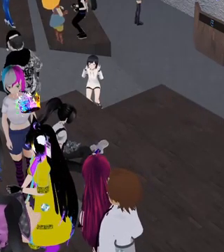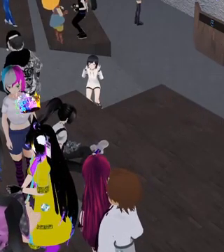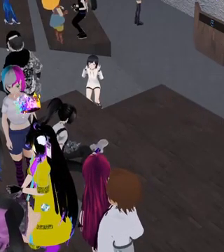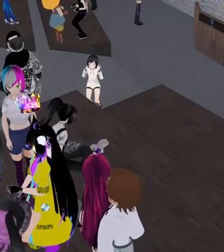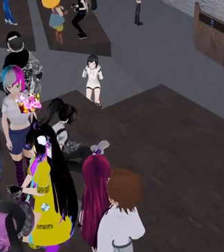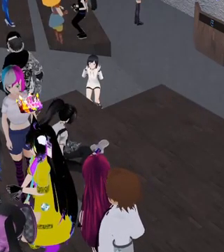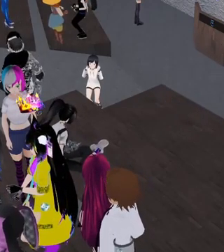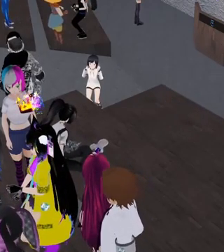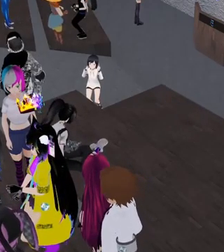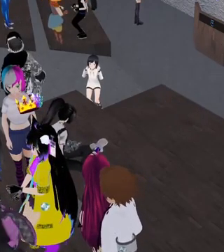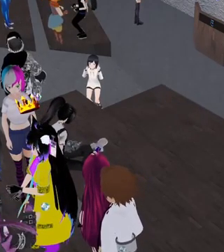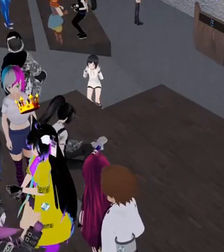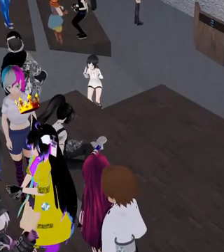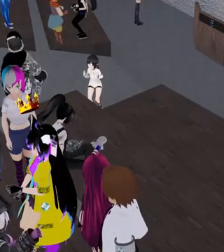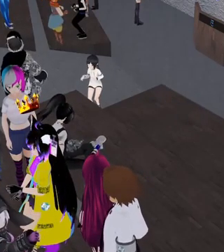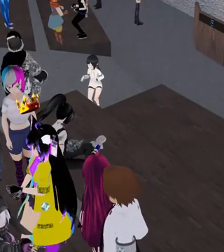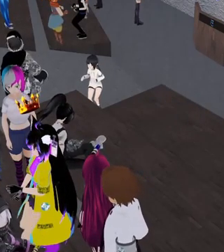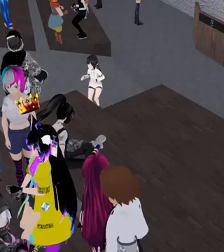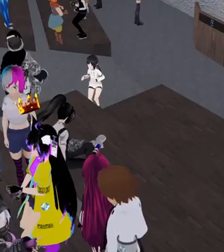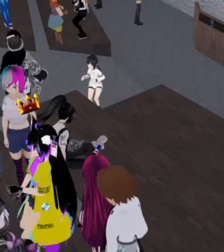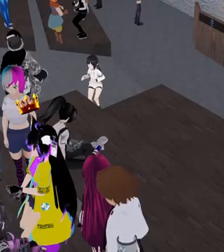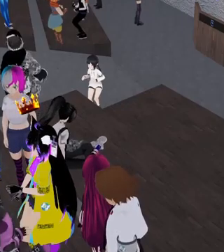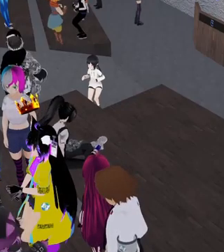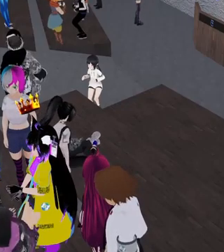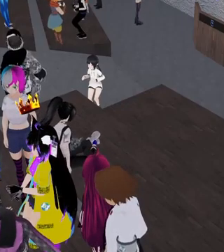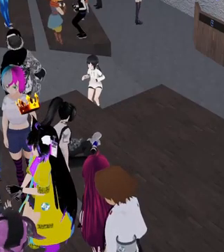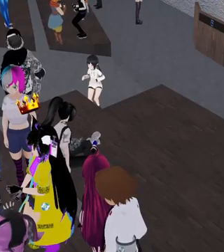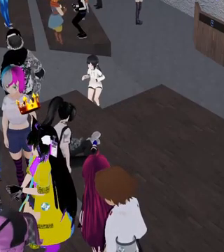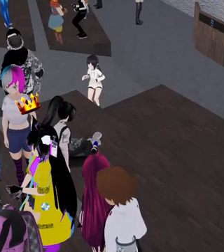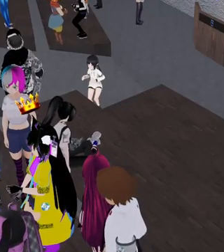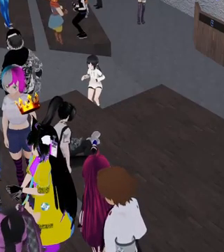sign language and yoga instead. Yeah.